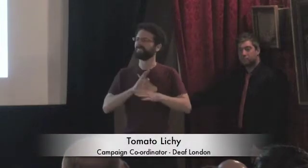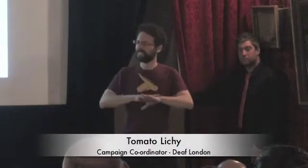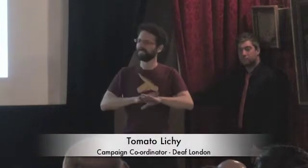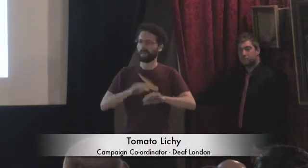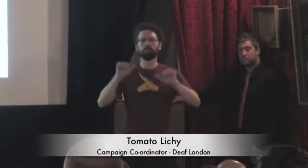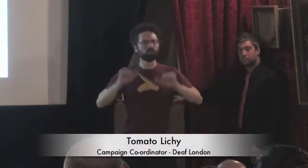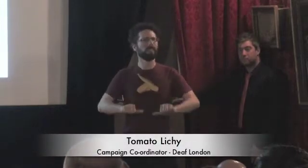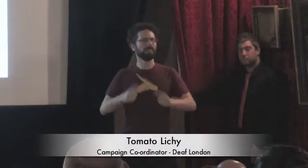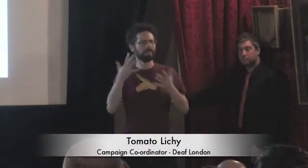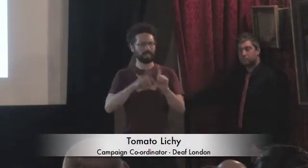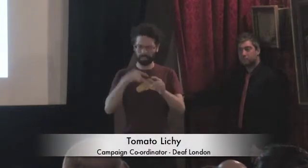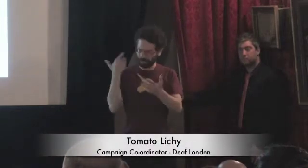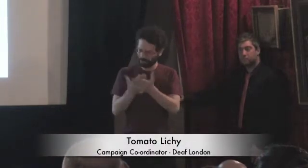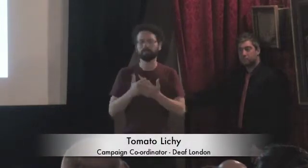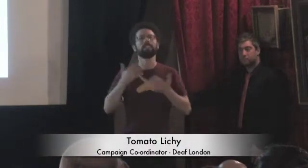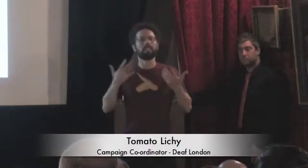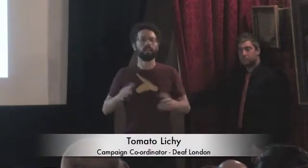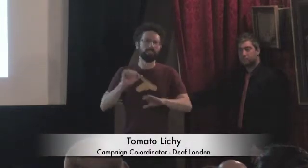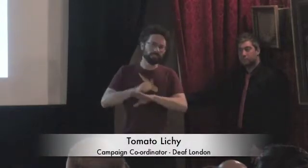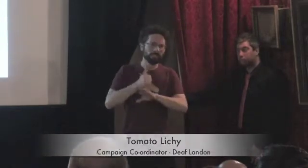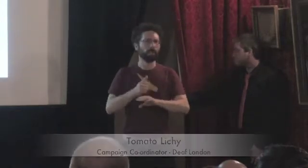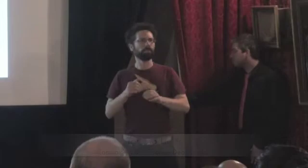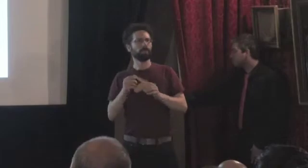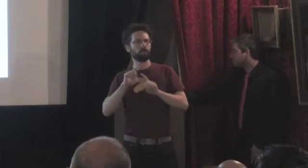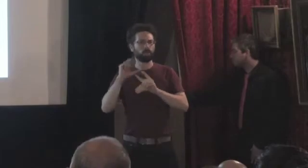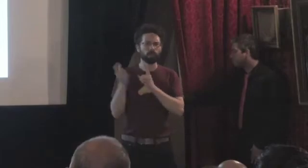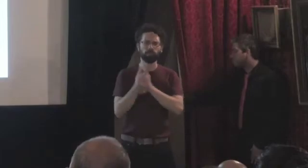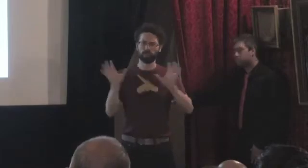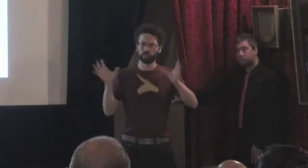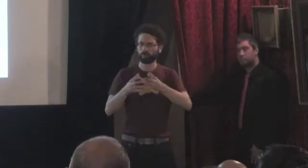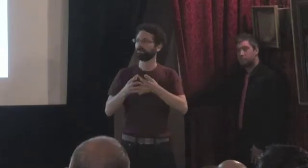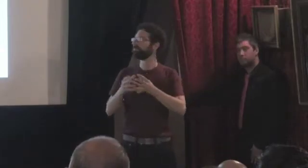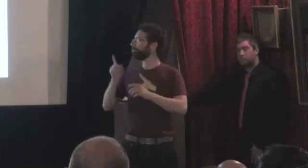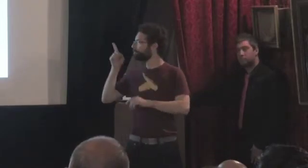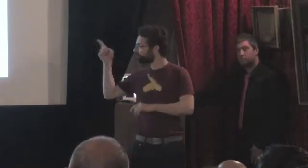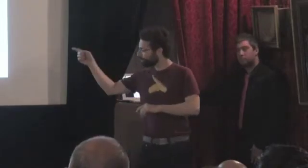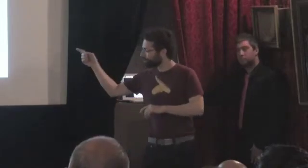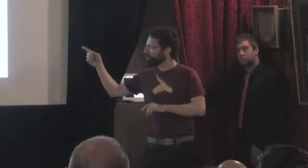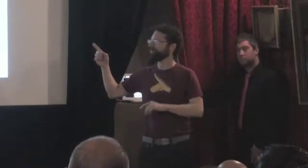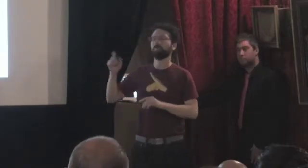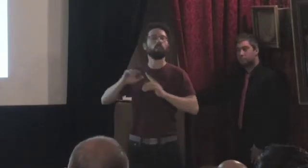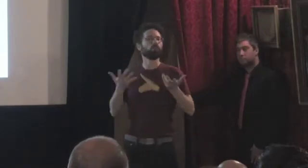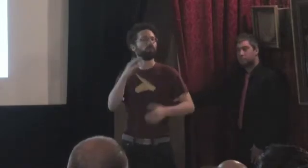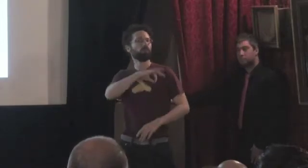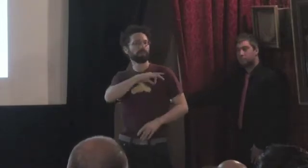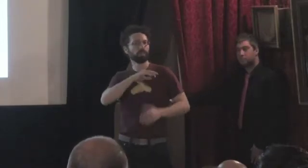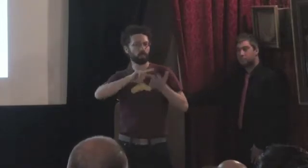And we felt that the time was right, after many years, to set up a deaf community group. It's a